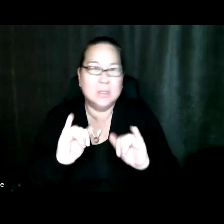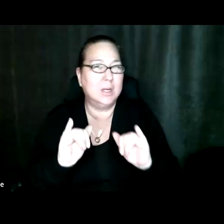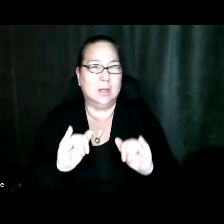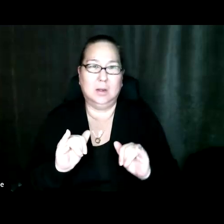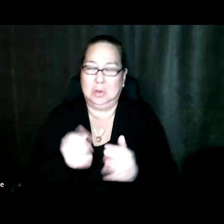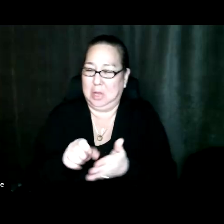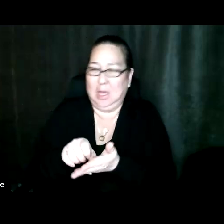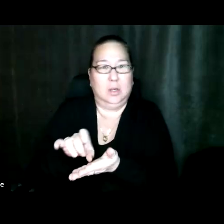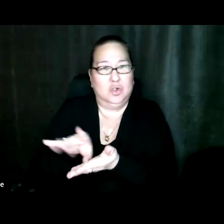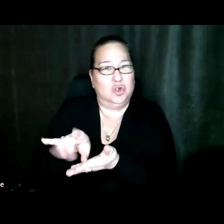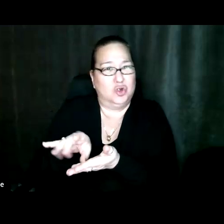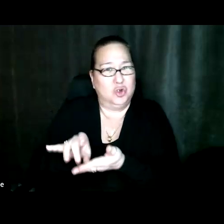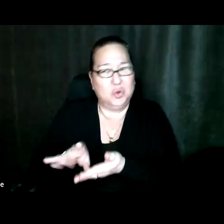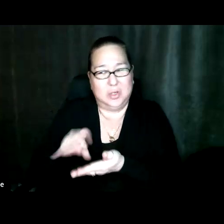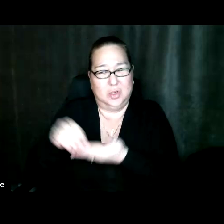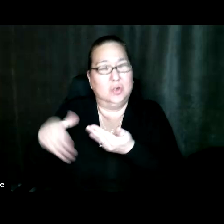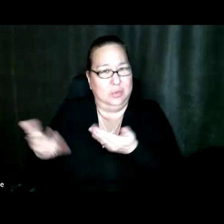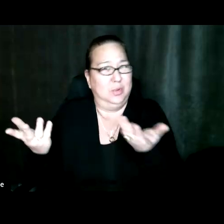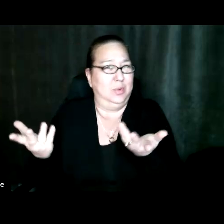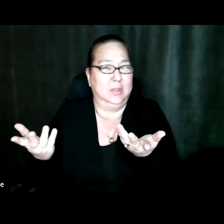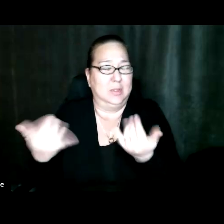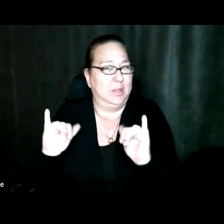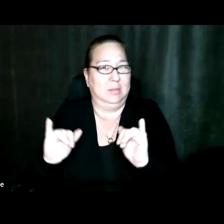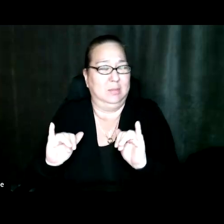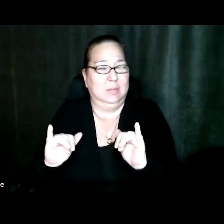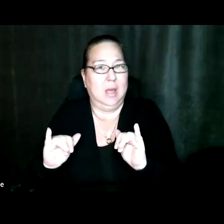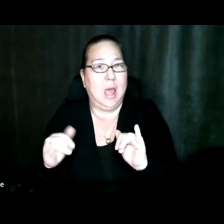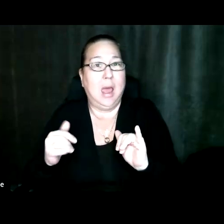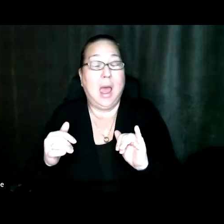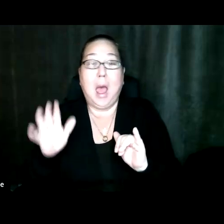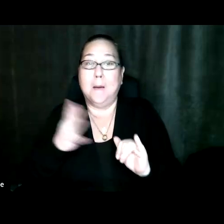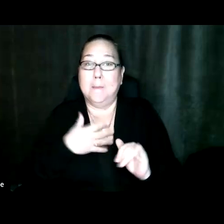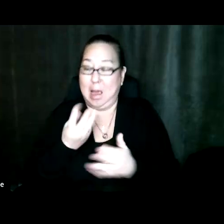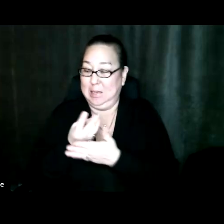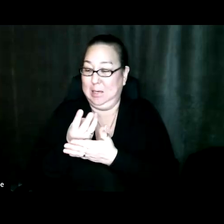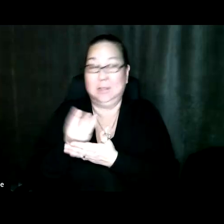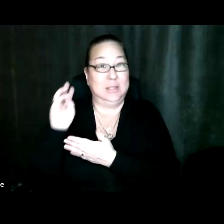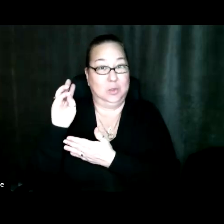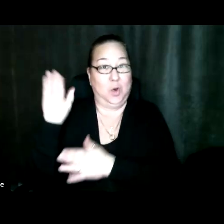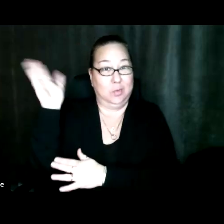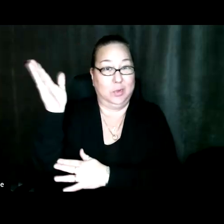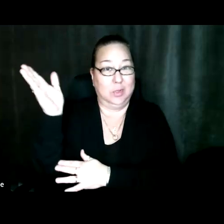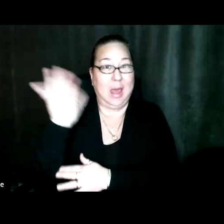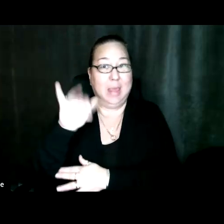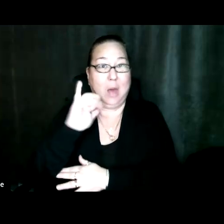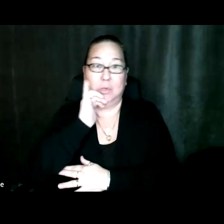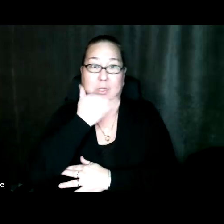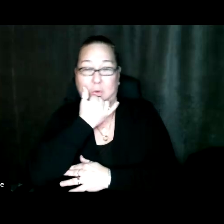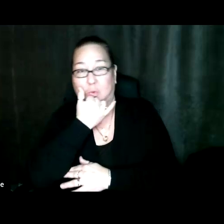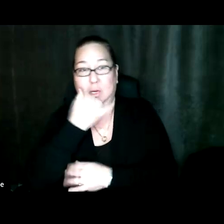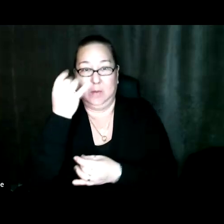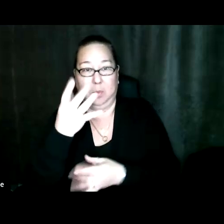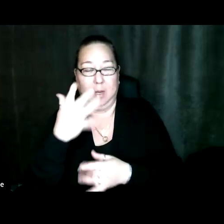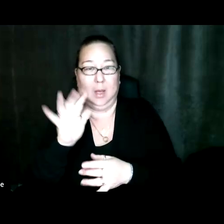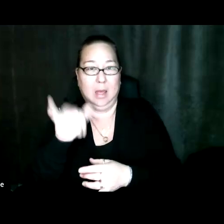also want to touch briefly on testimony that I gave about 6 weeks ago, where there was incorrect information related to